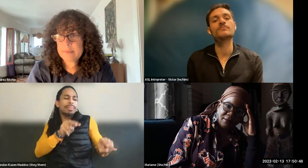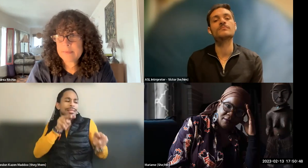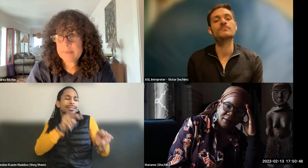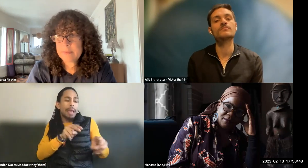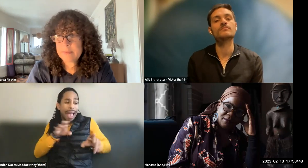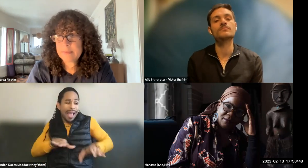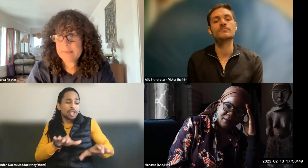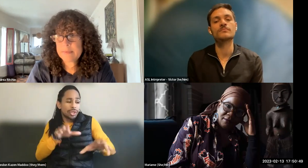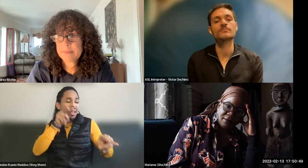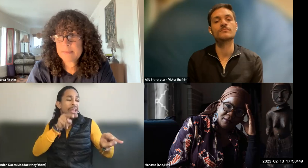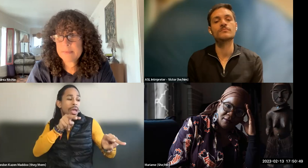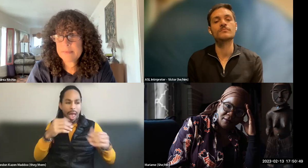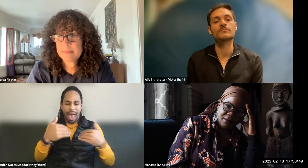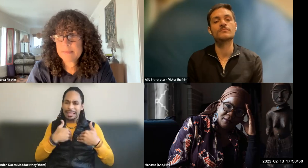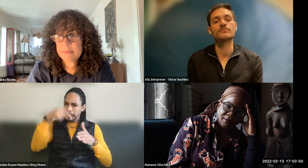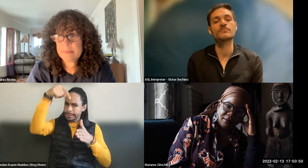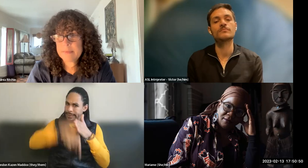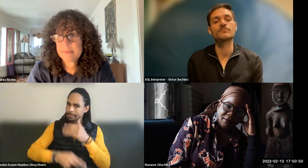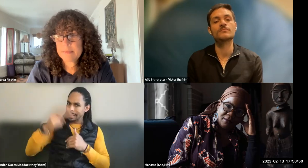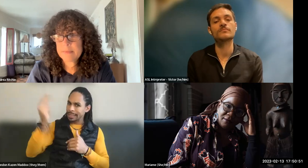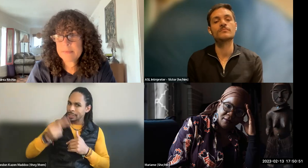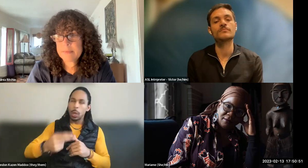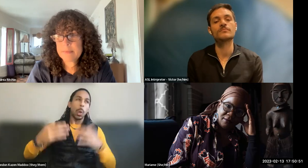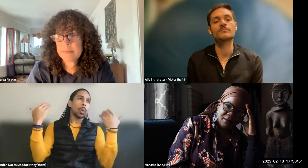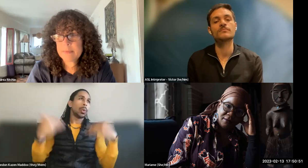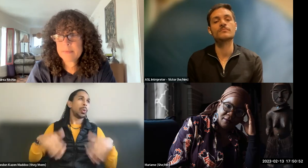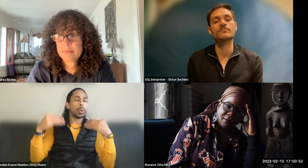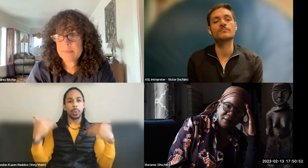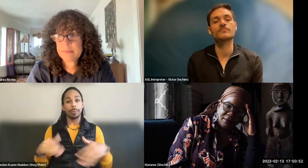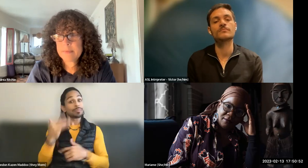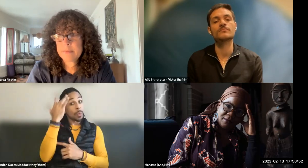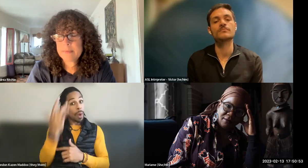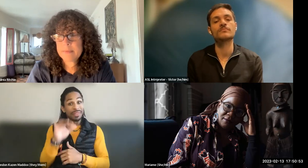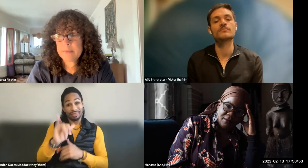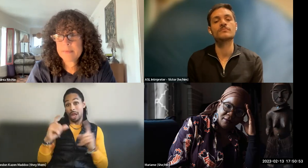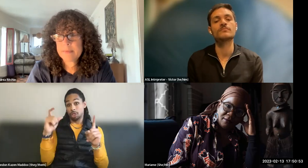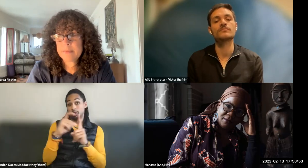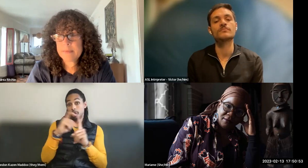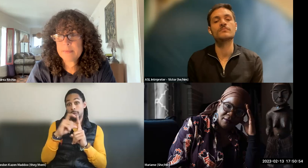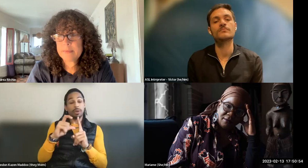most people acknowledge, because the term was first used in the 15th